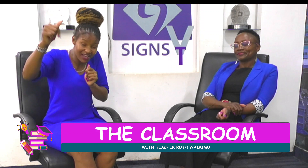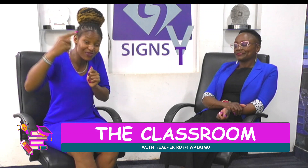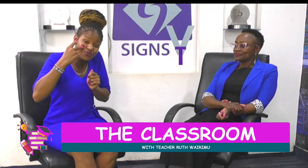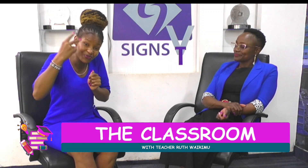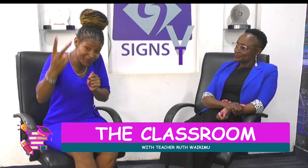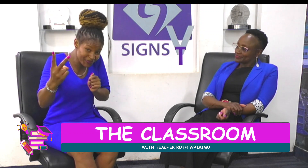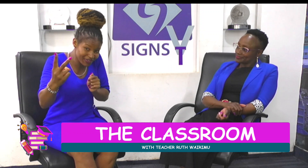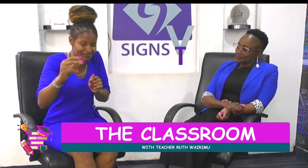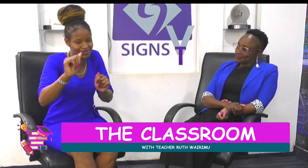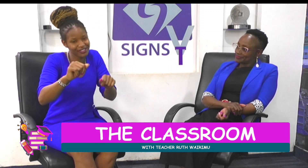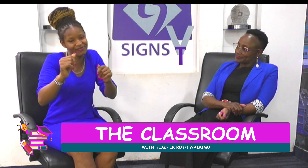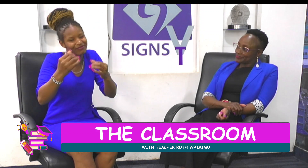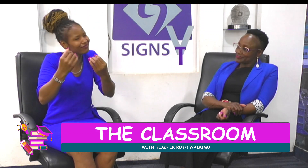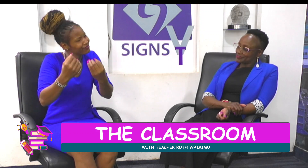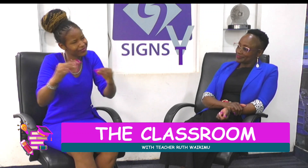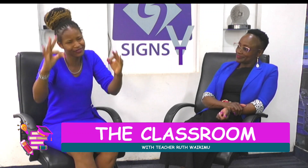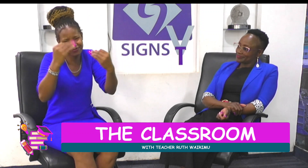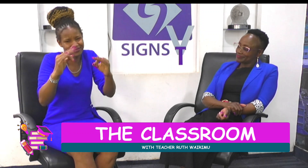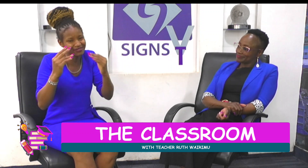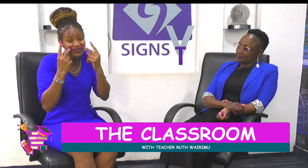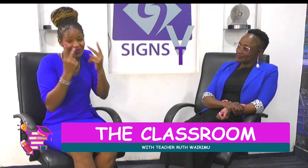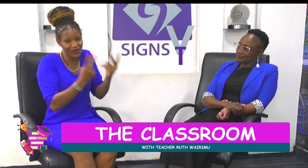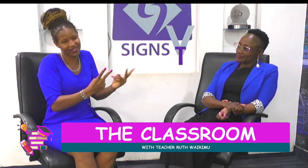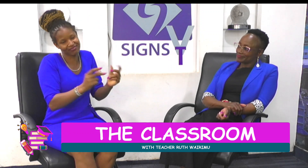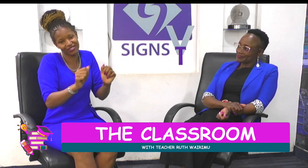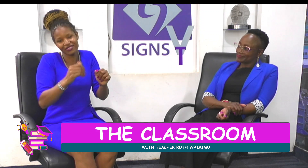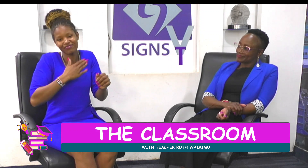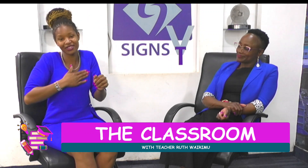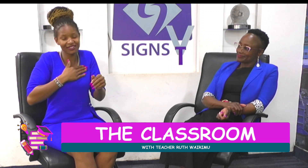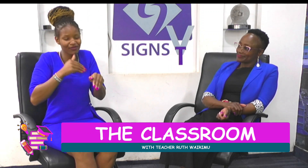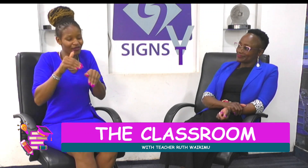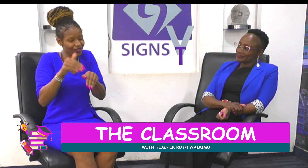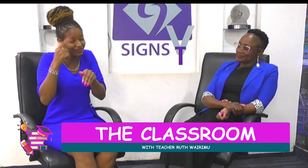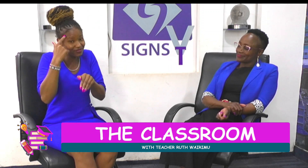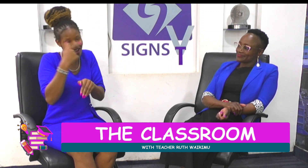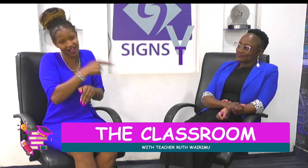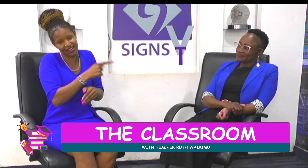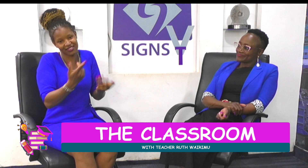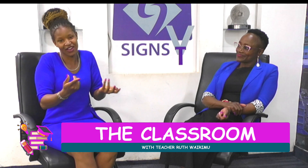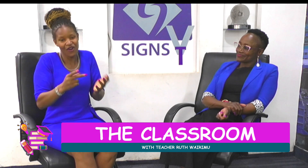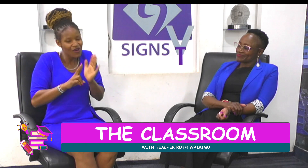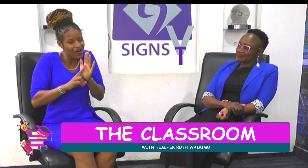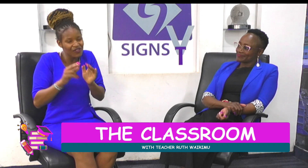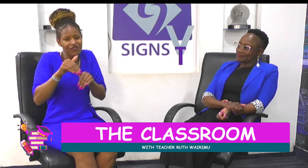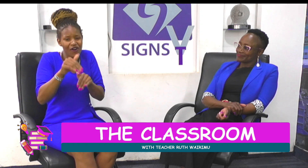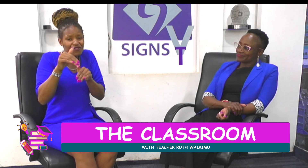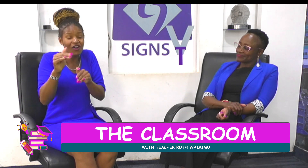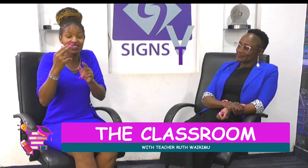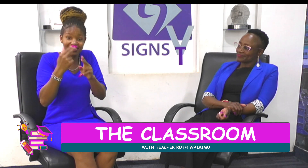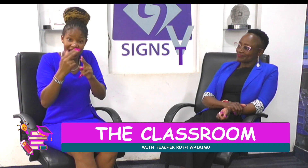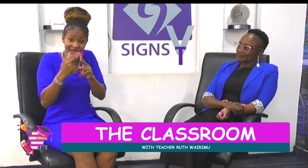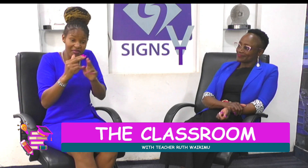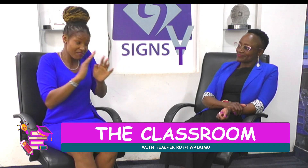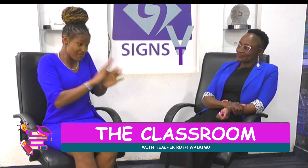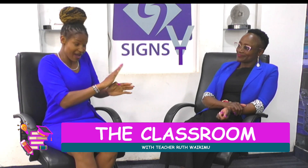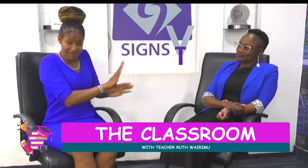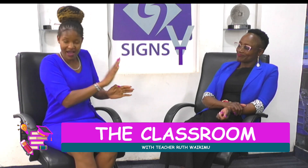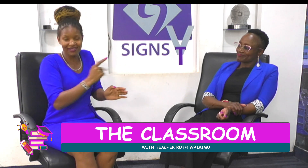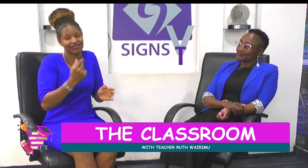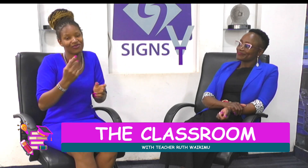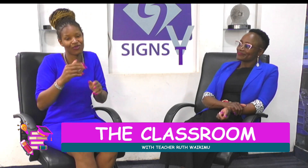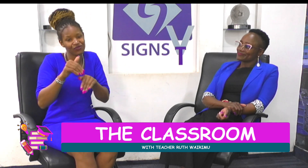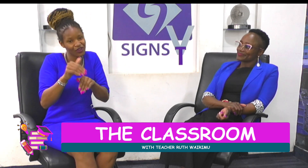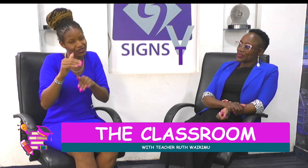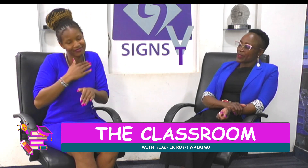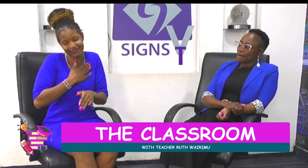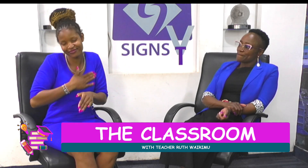done. Because you see, she's come all the way, you know, from Naivasha to be with us. That shows the commitment that she has as well. So please